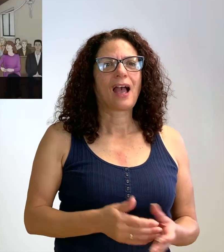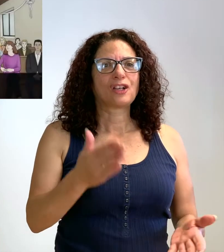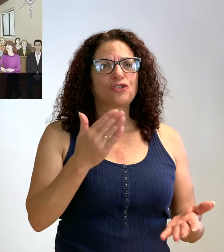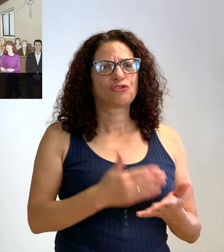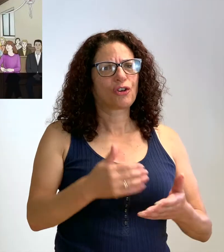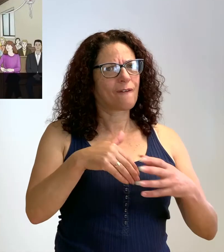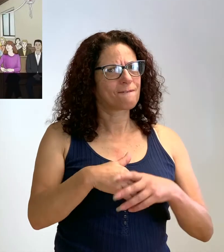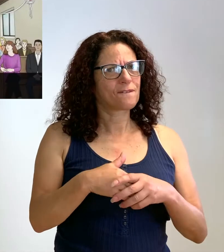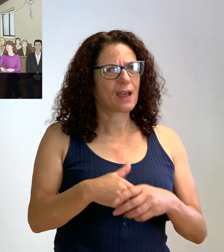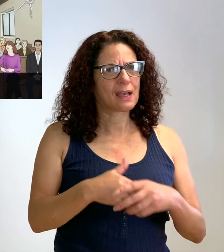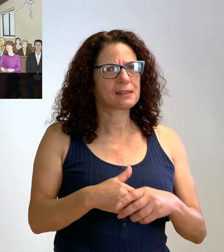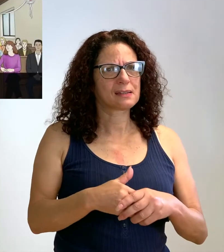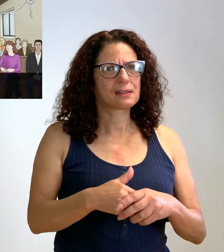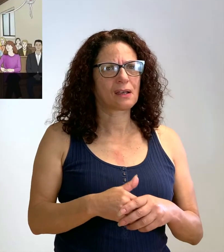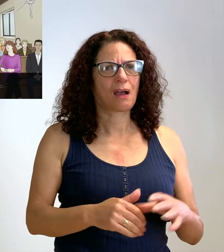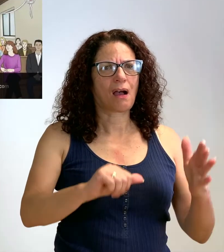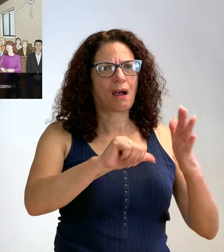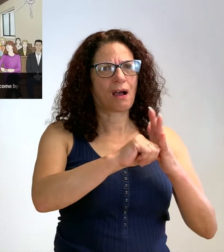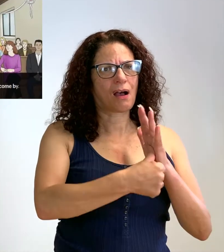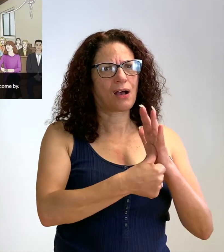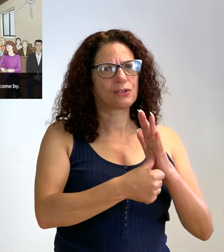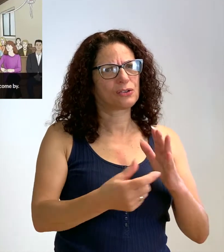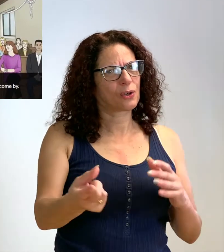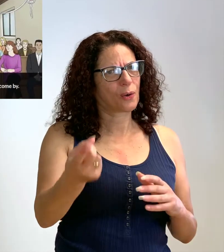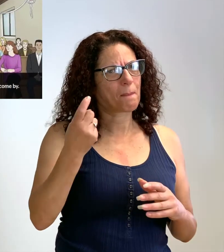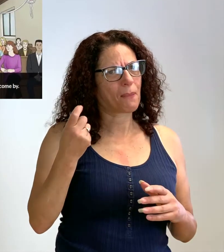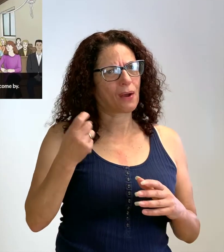True friends are hard to come by.